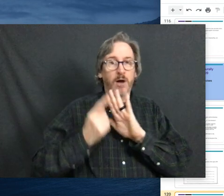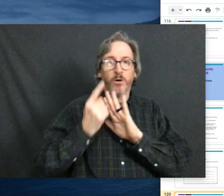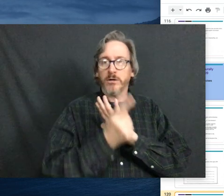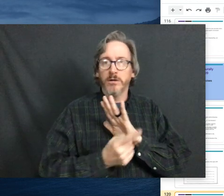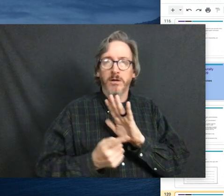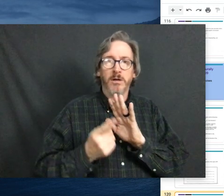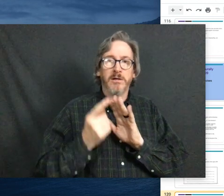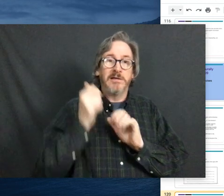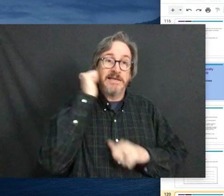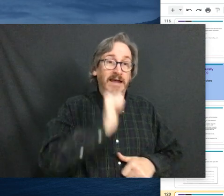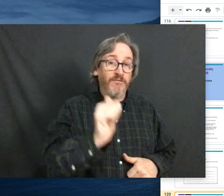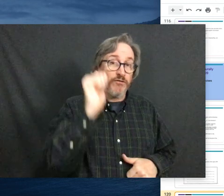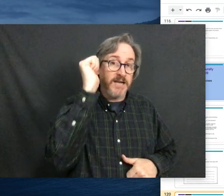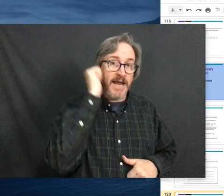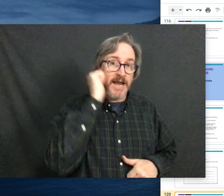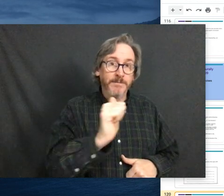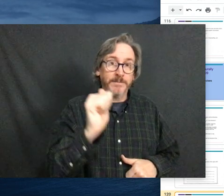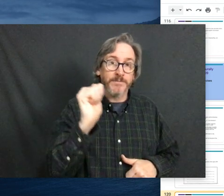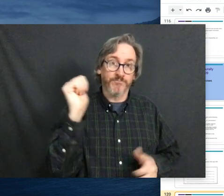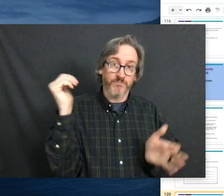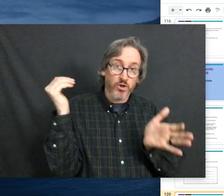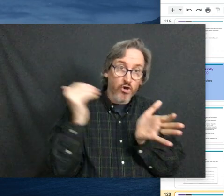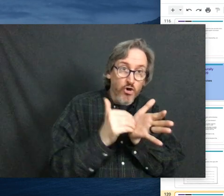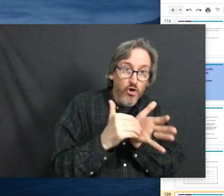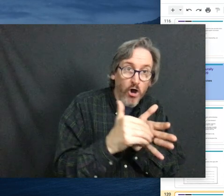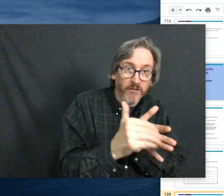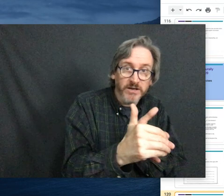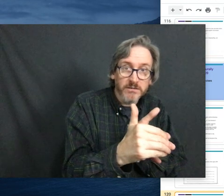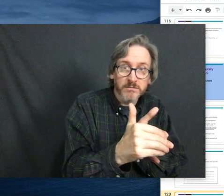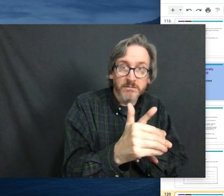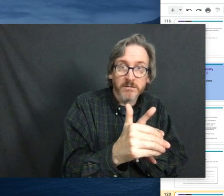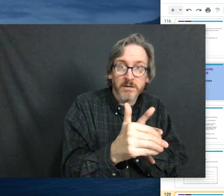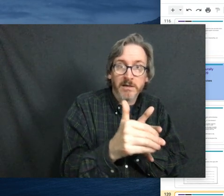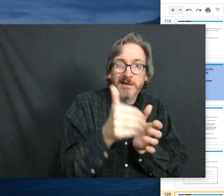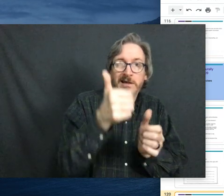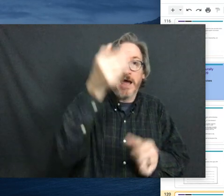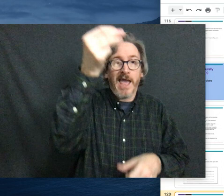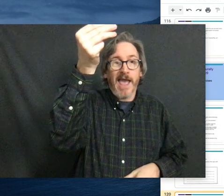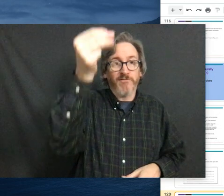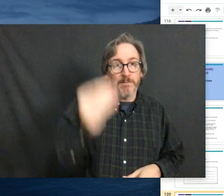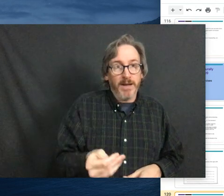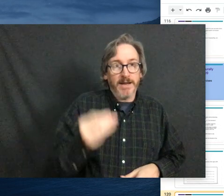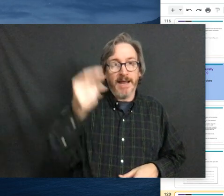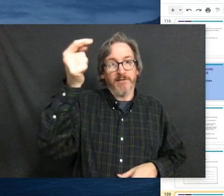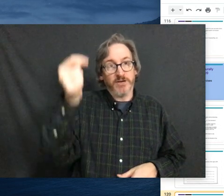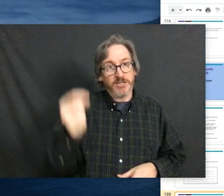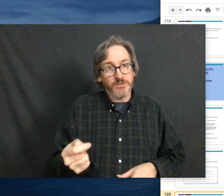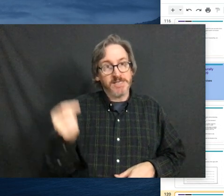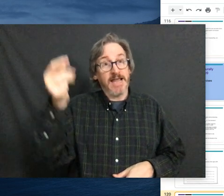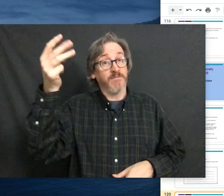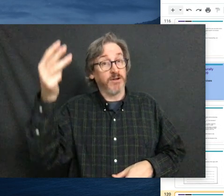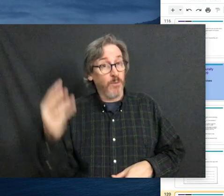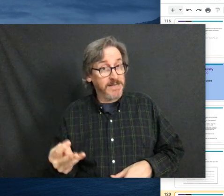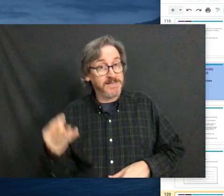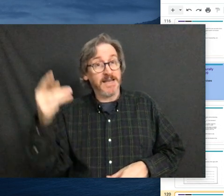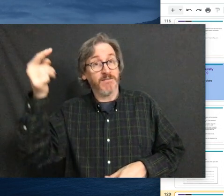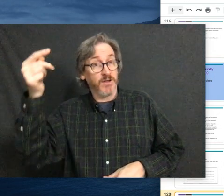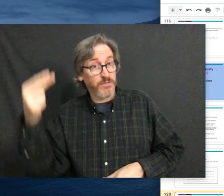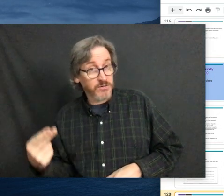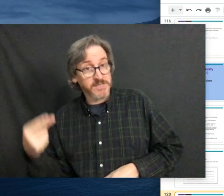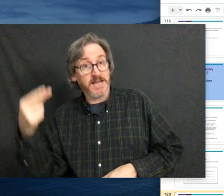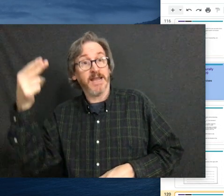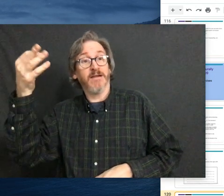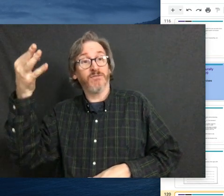Every hour, every day, often, every Monday, every Tuesday, every Wednesday,